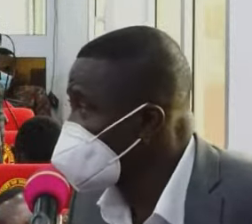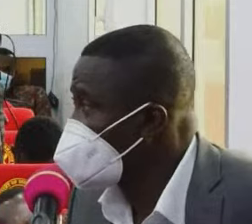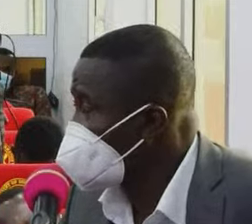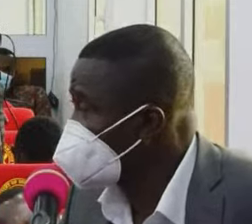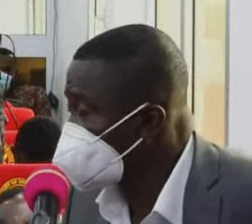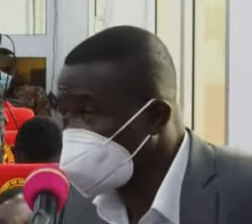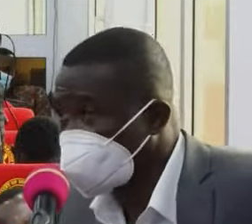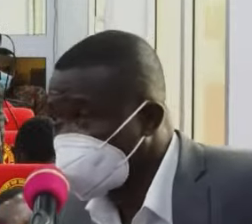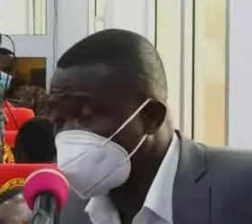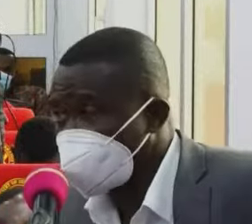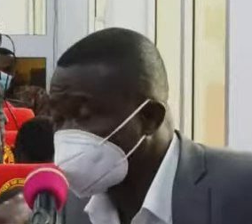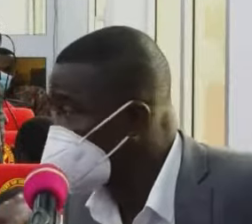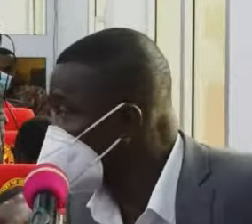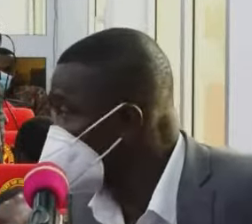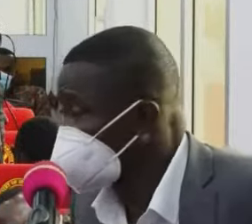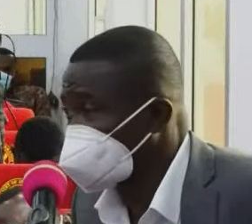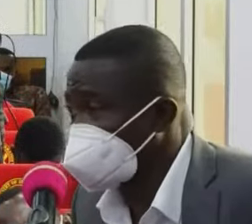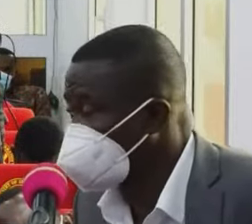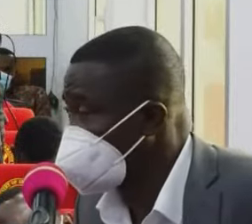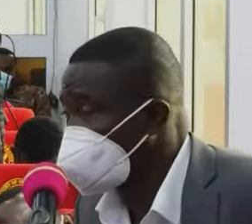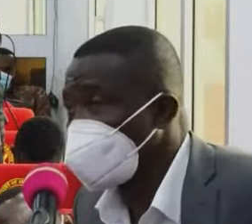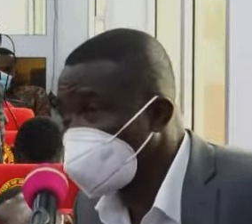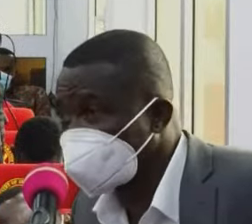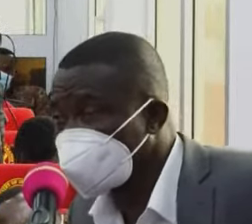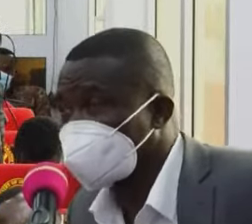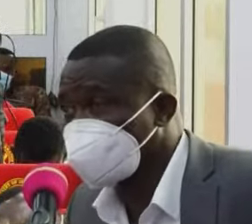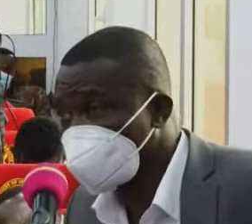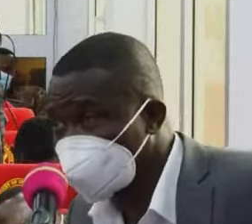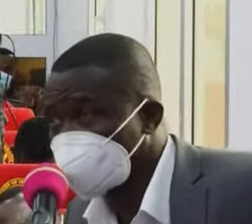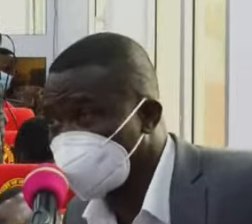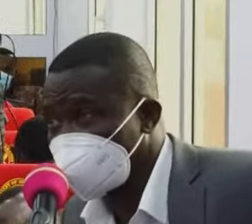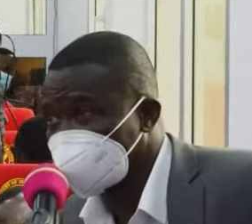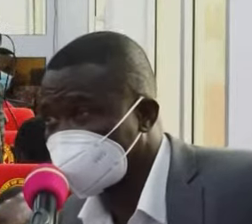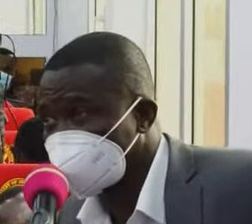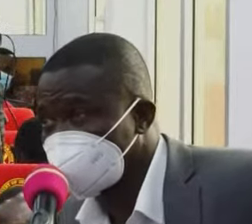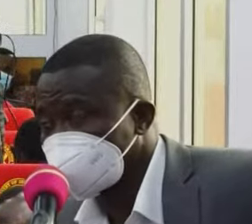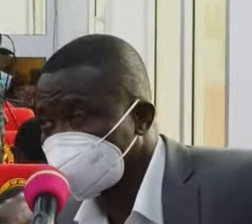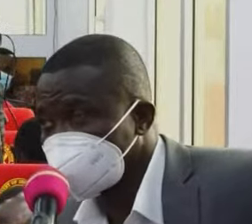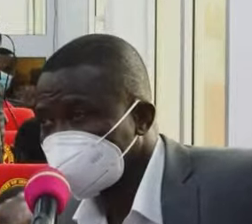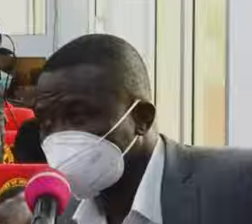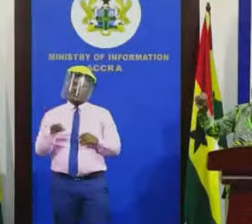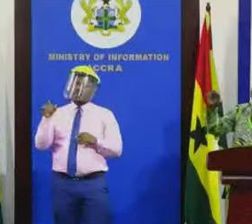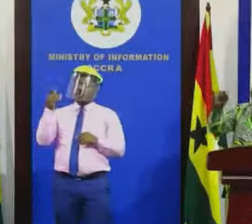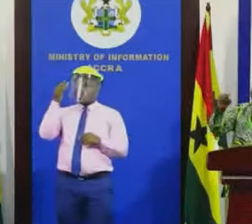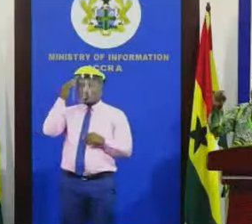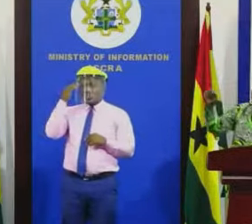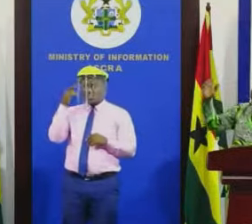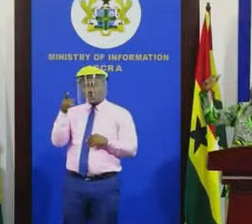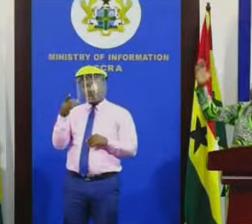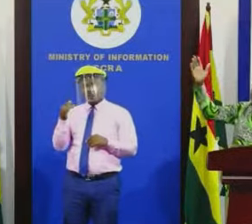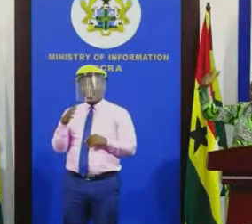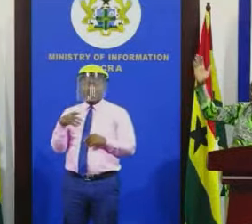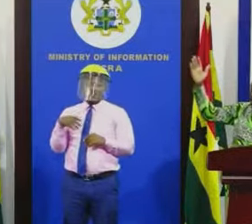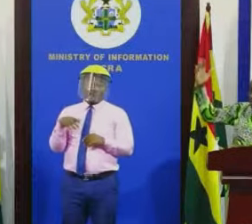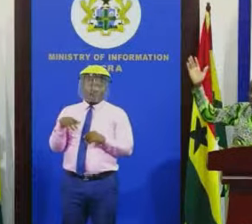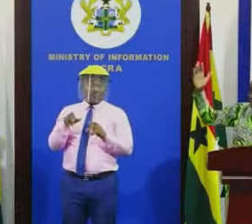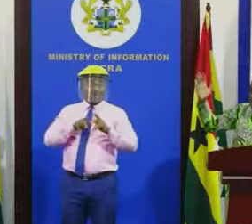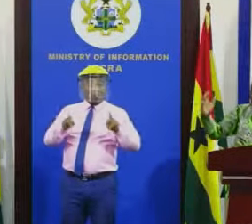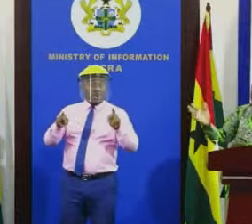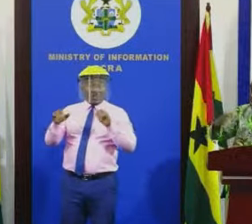that all their pipes and all those things are strong. All these measures were put in place. Do you know whether any criminal or civil action has been